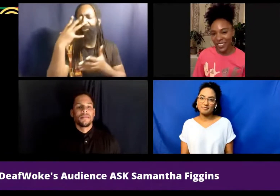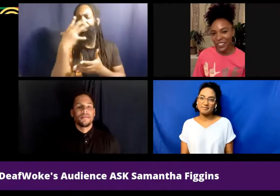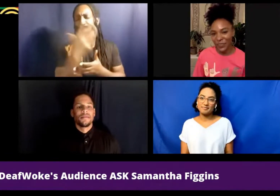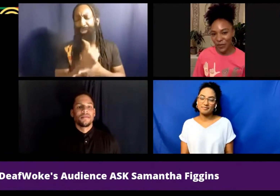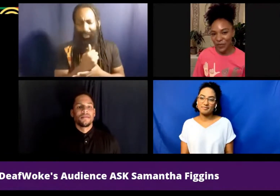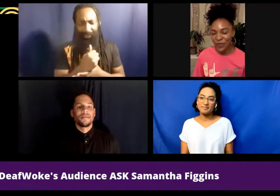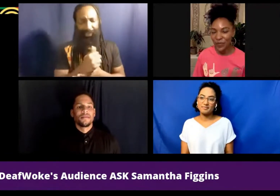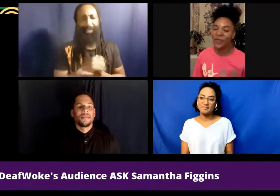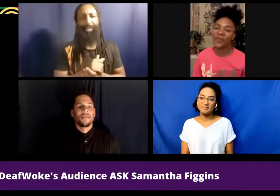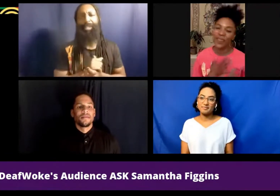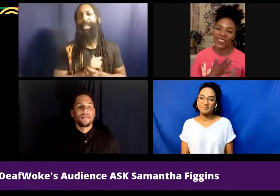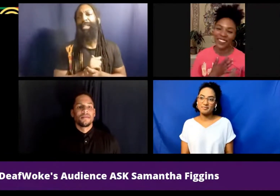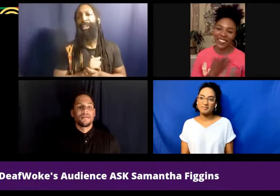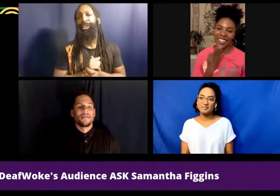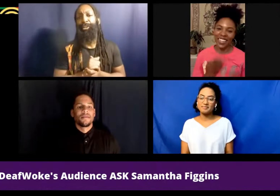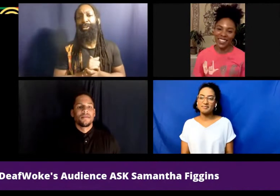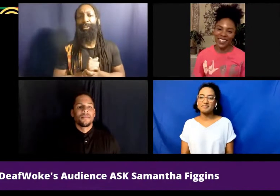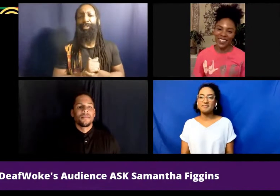It's beautiful.